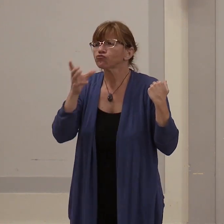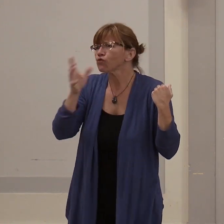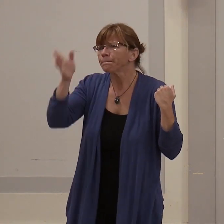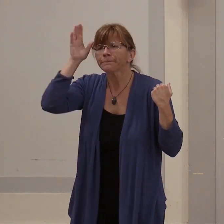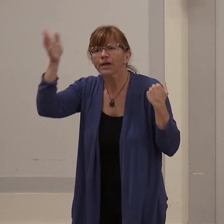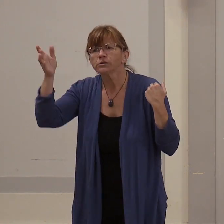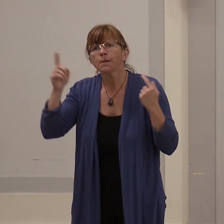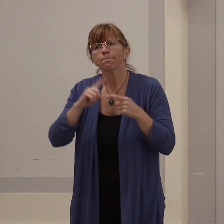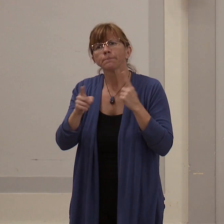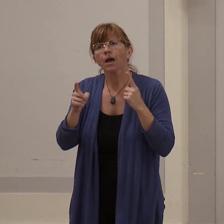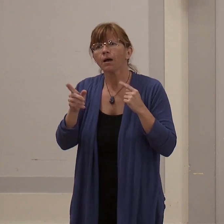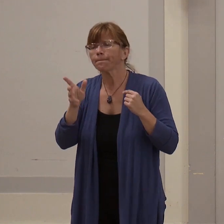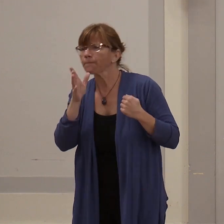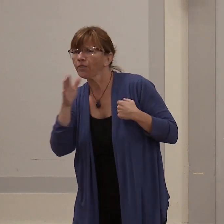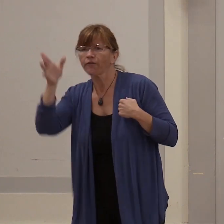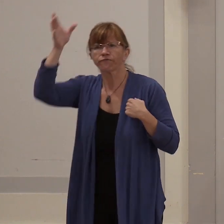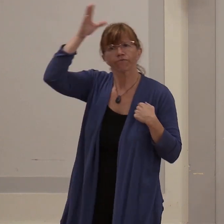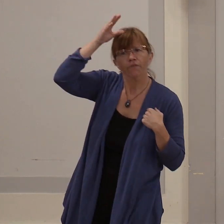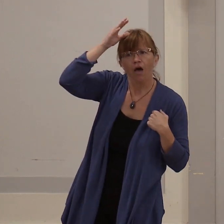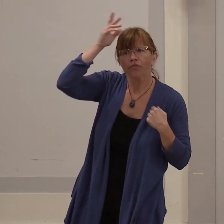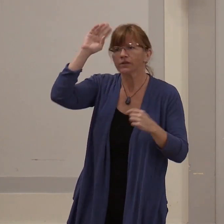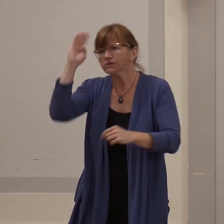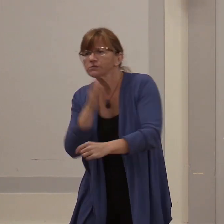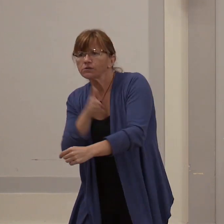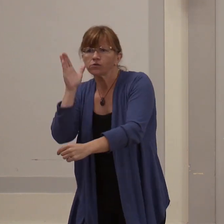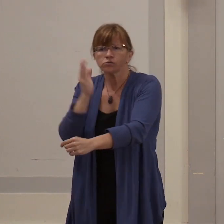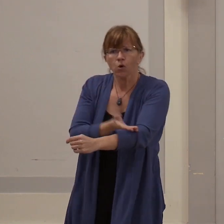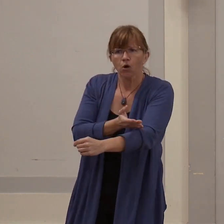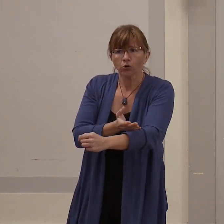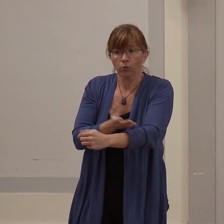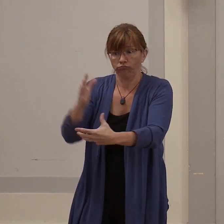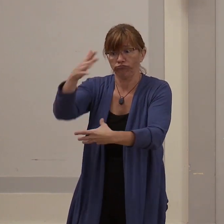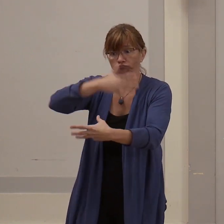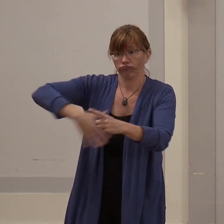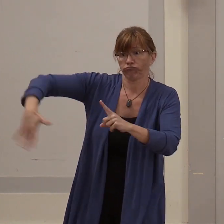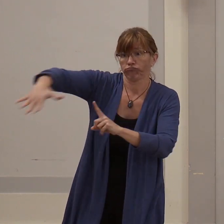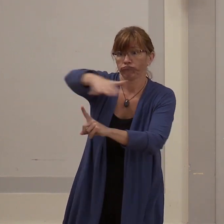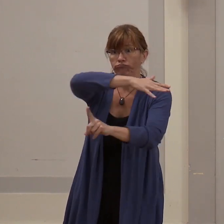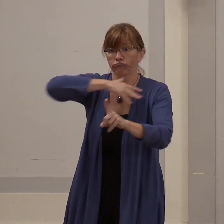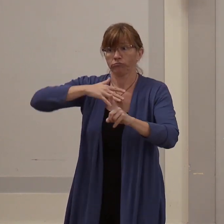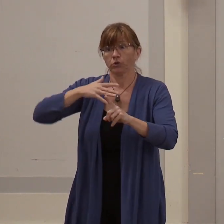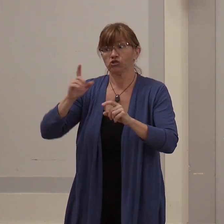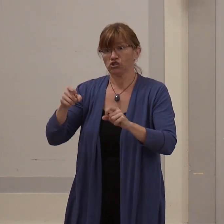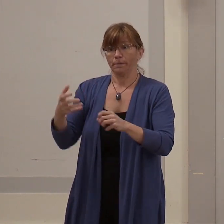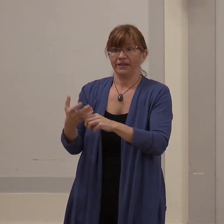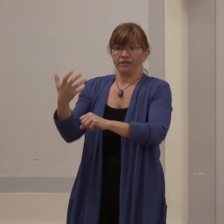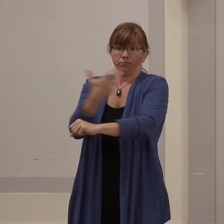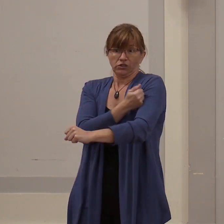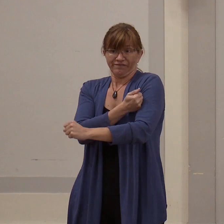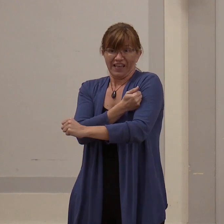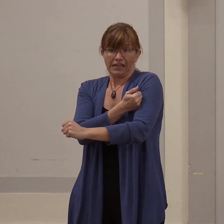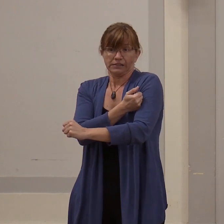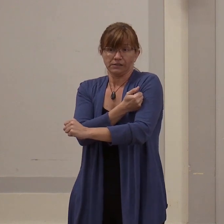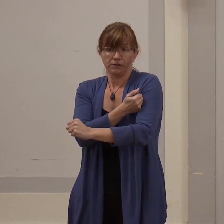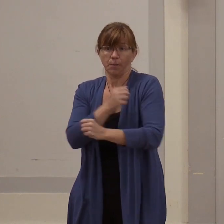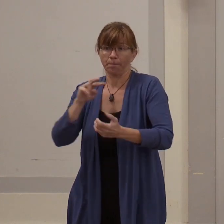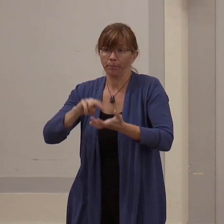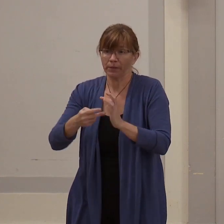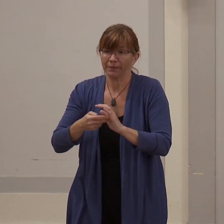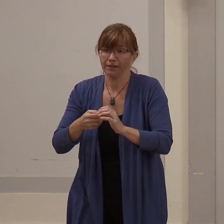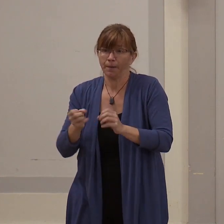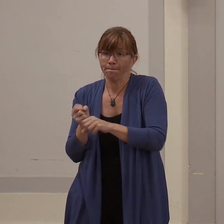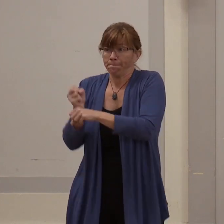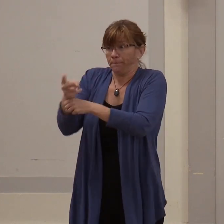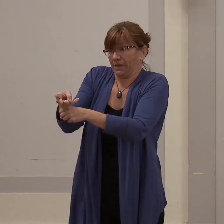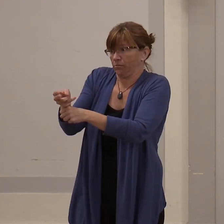our sons, and our daughters. We are vaccinating, and every vaccination is a victory in the fight against COVID. But every party, every visit